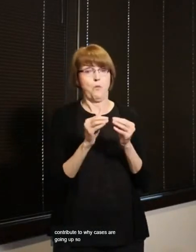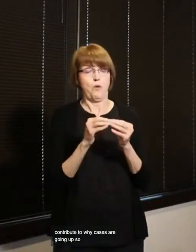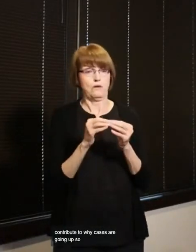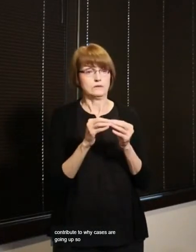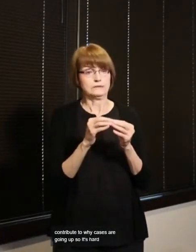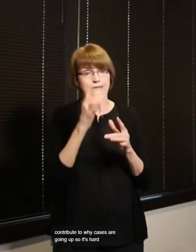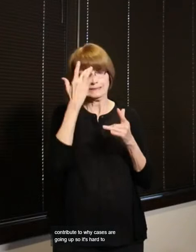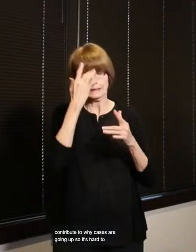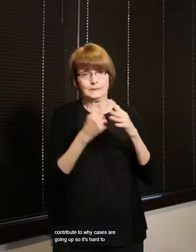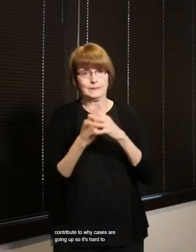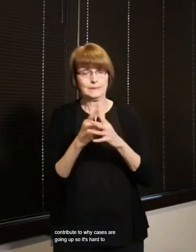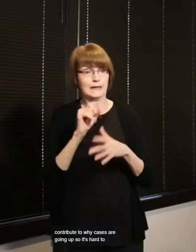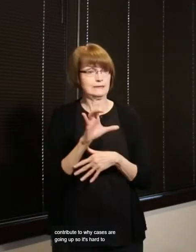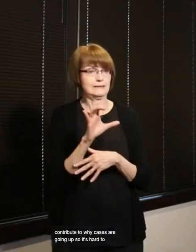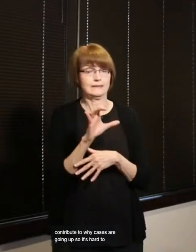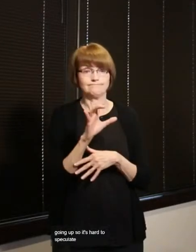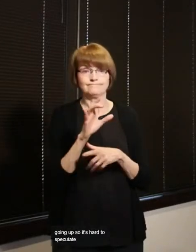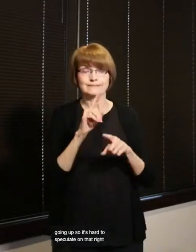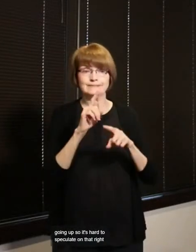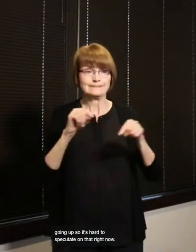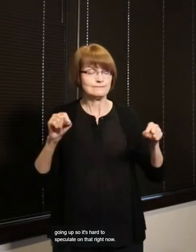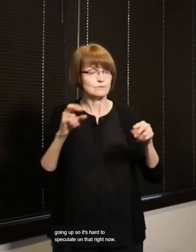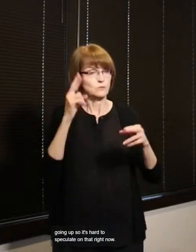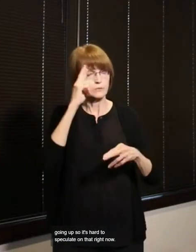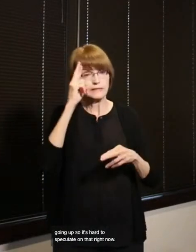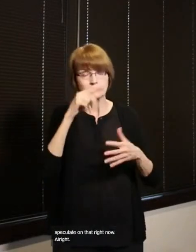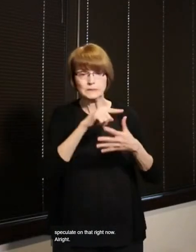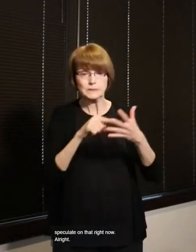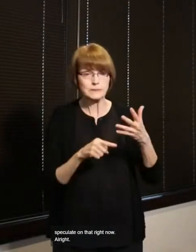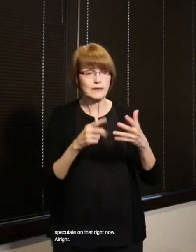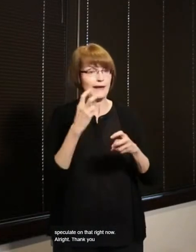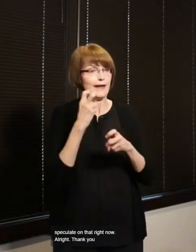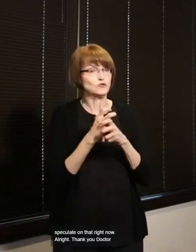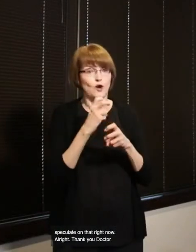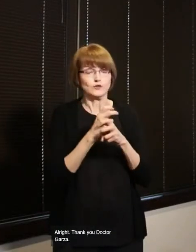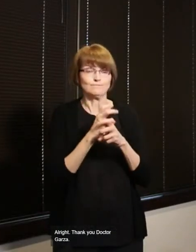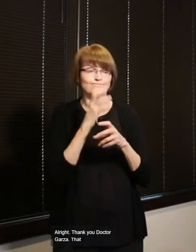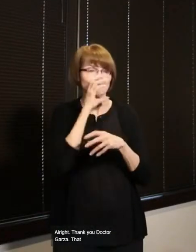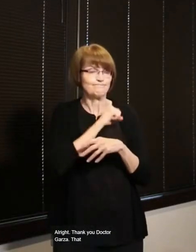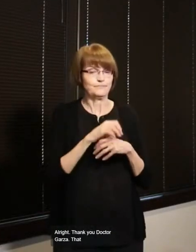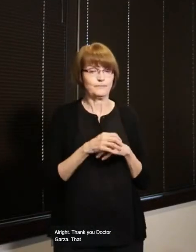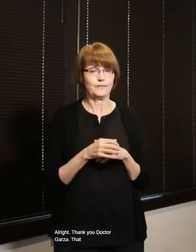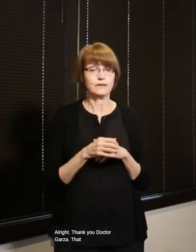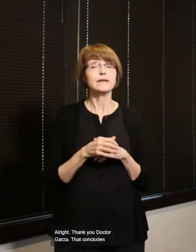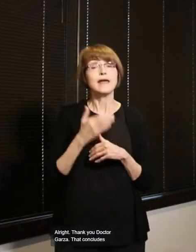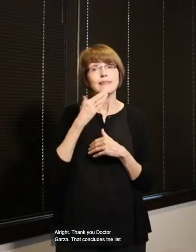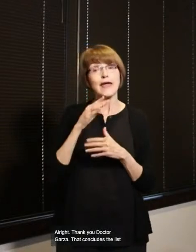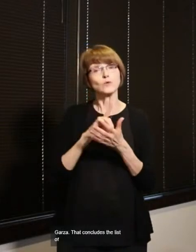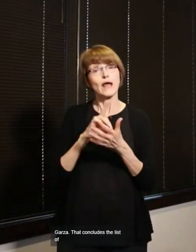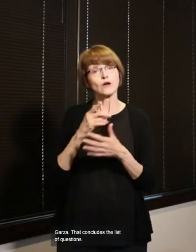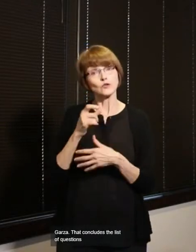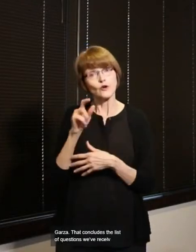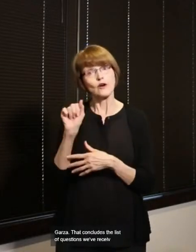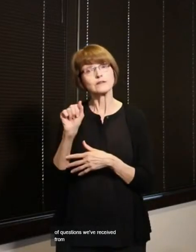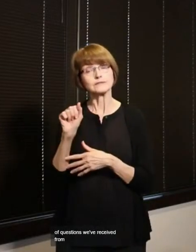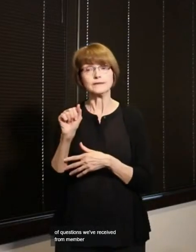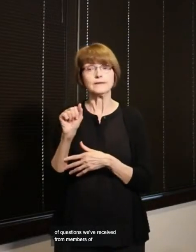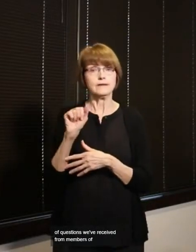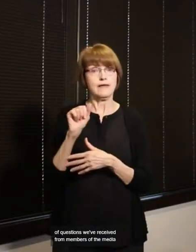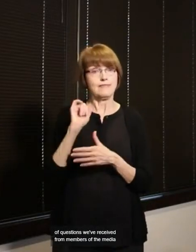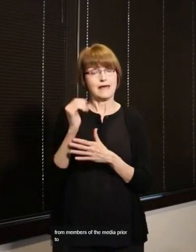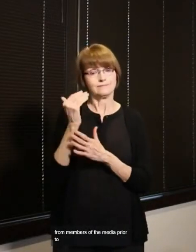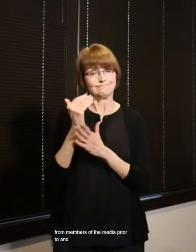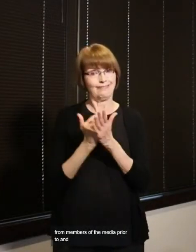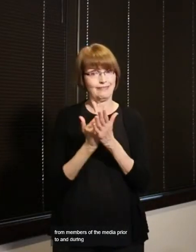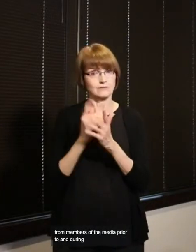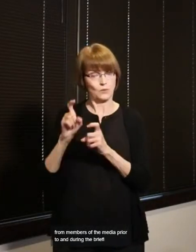So it's hard to speculate on that right now. All right, thank you, Dr. Garza. That concludes the list of questions we've received from members of the media prior to